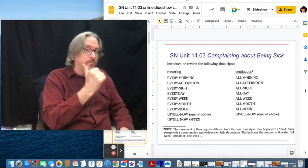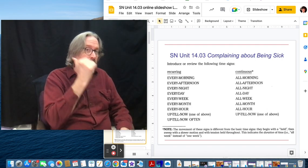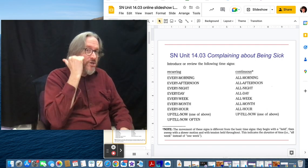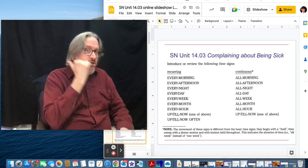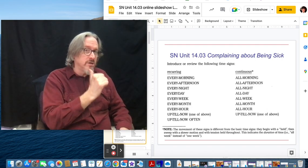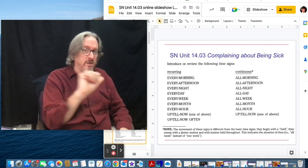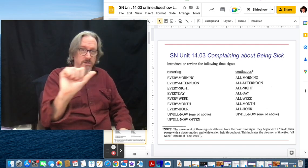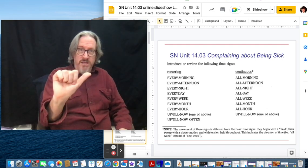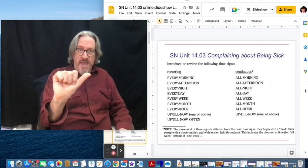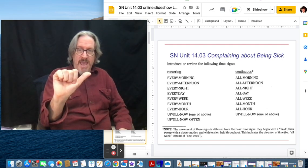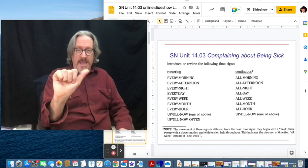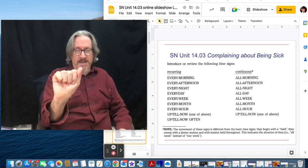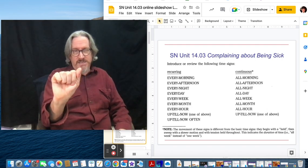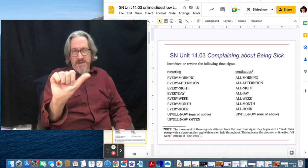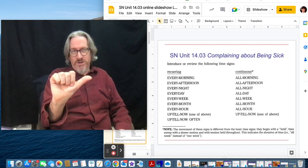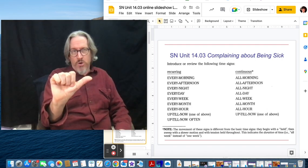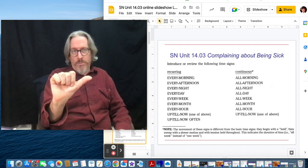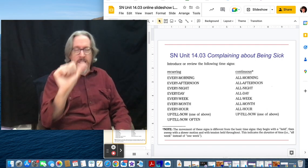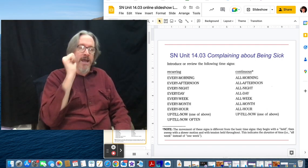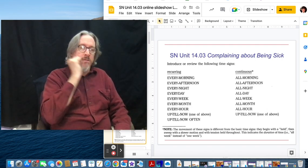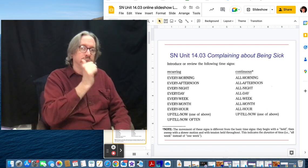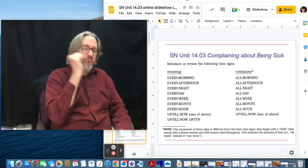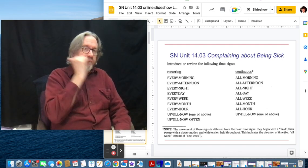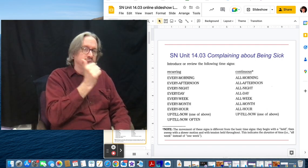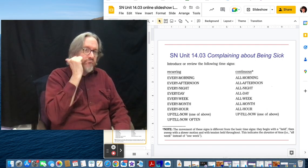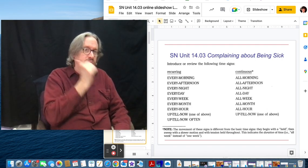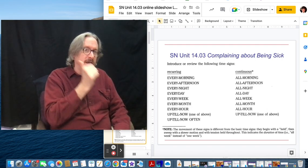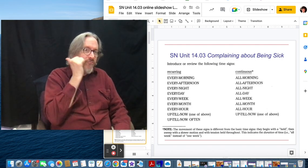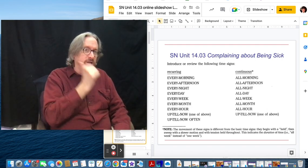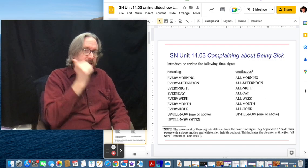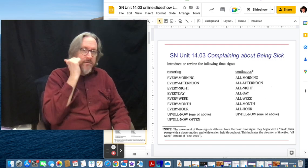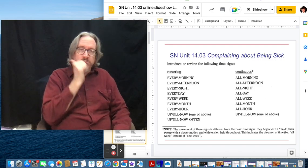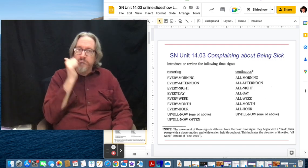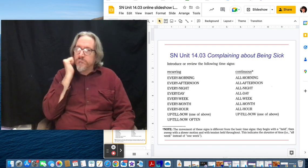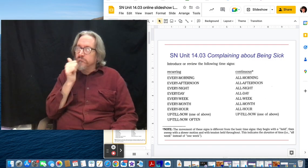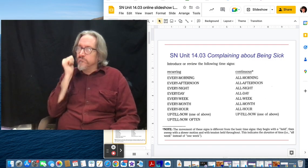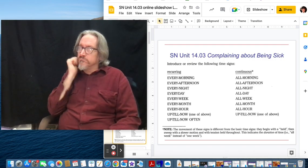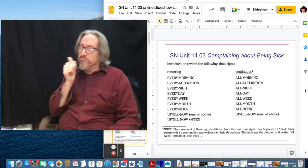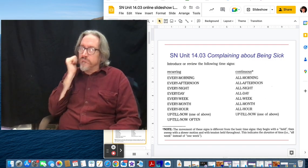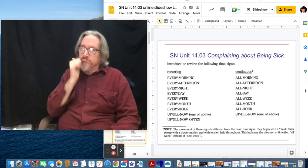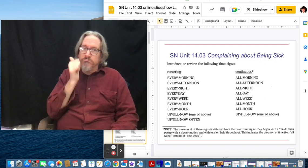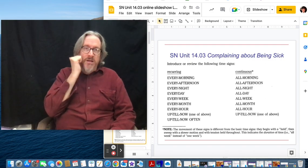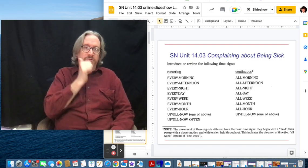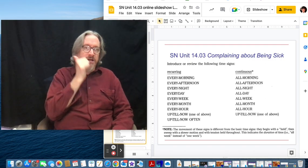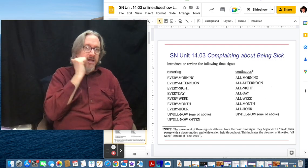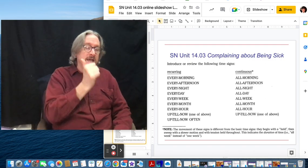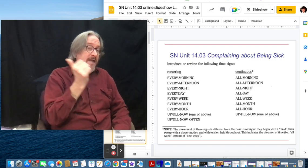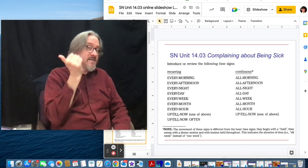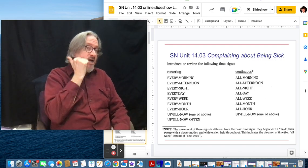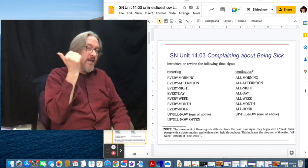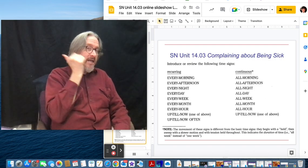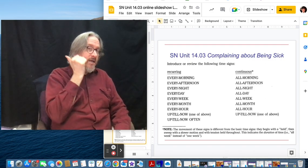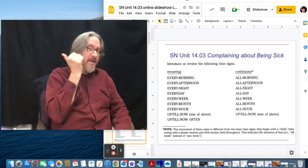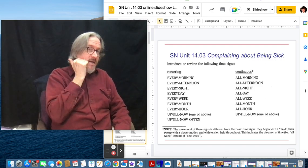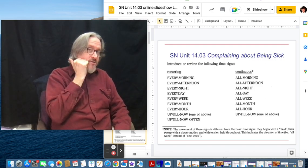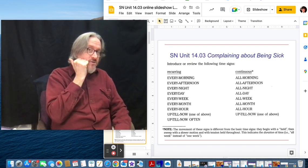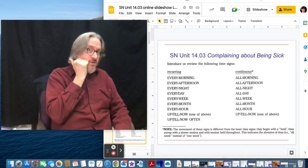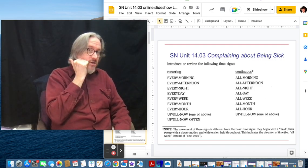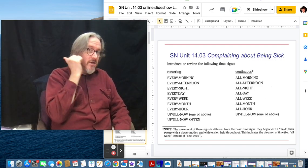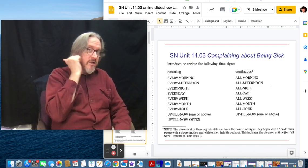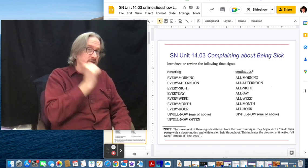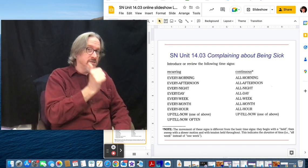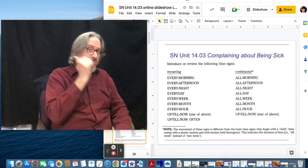we brush the A, and it's kind of an open A every day. Every day. It's not hitting